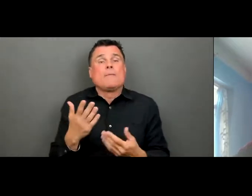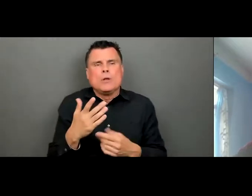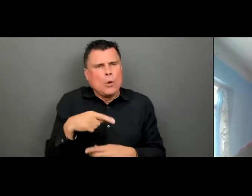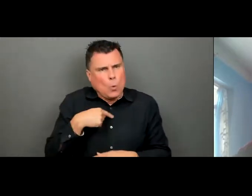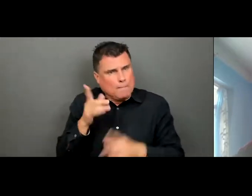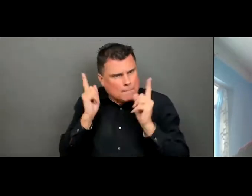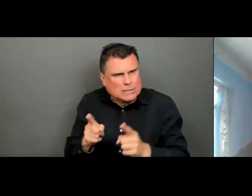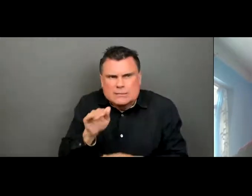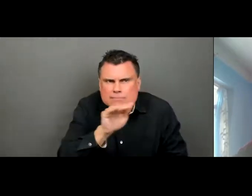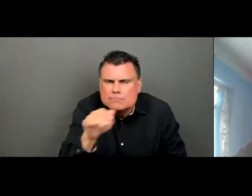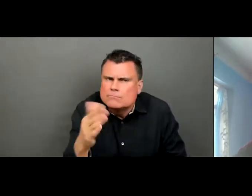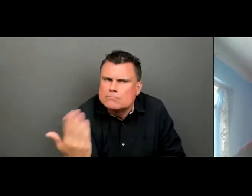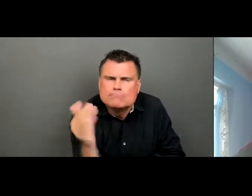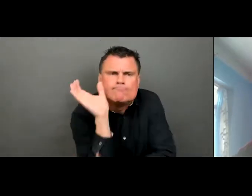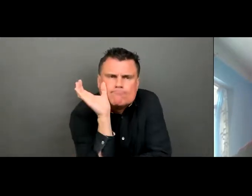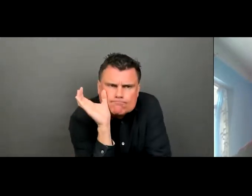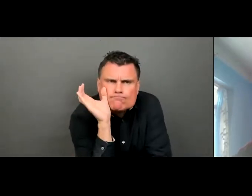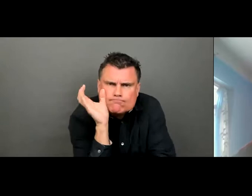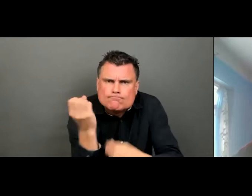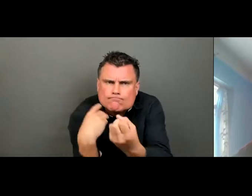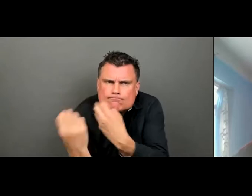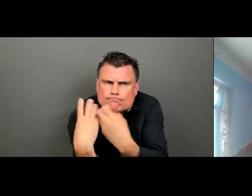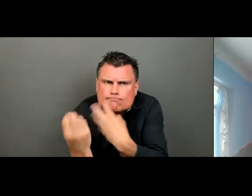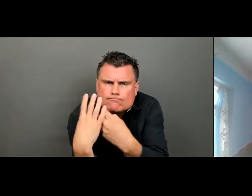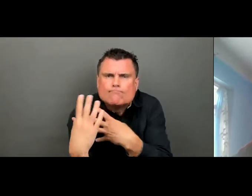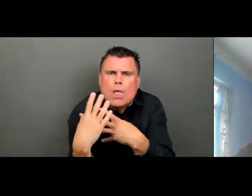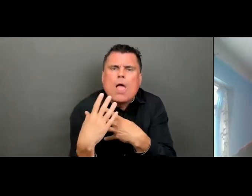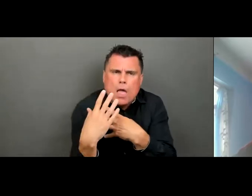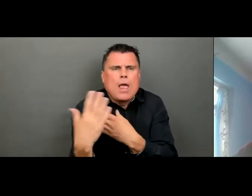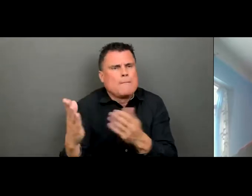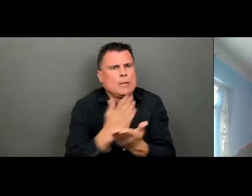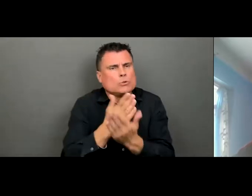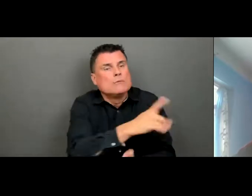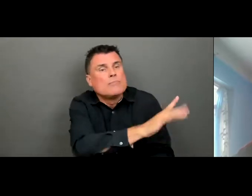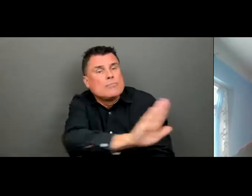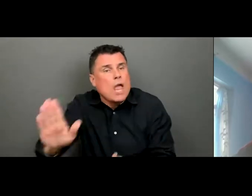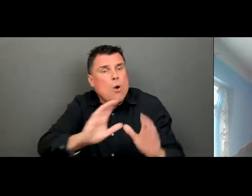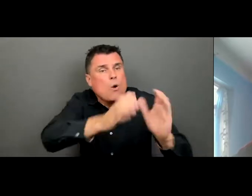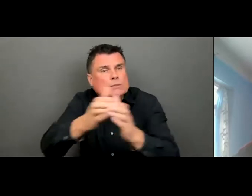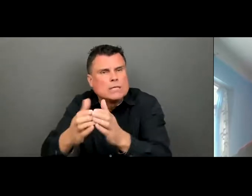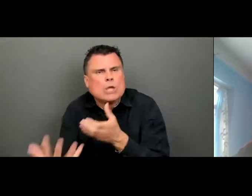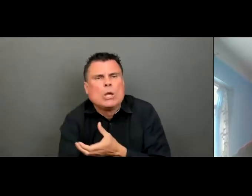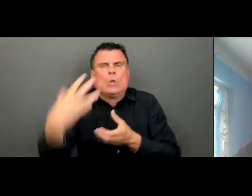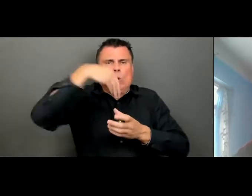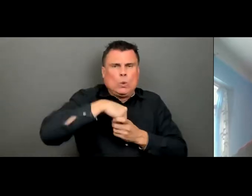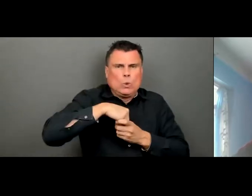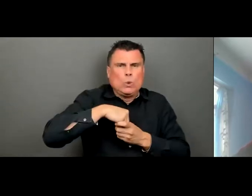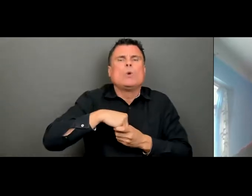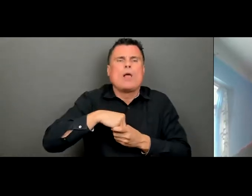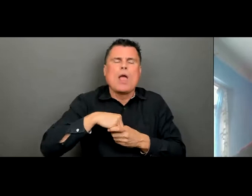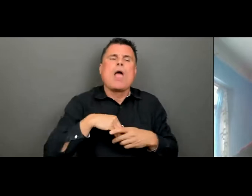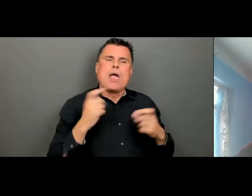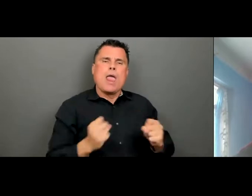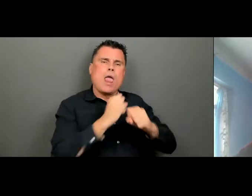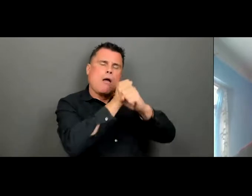definitely the vulnerability and the barriers can properly be visualized.